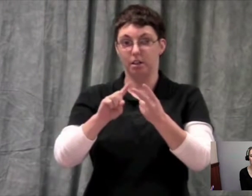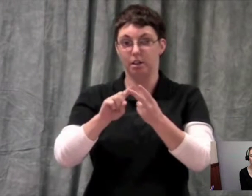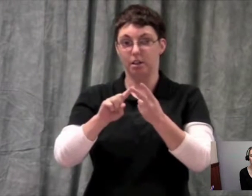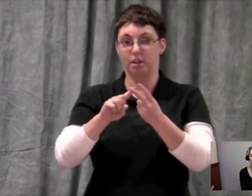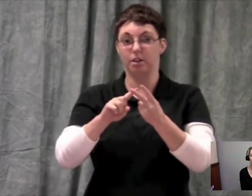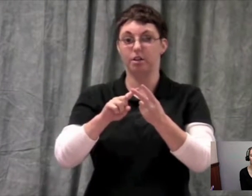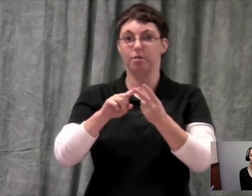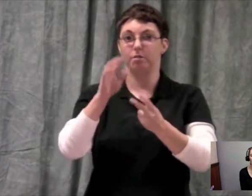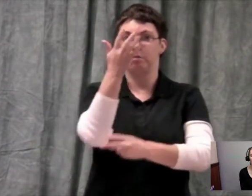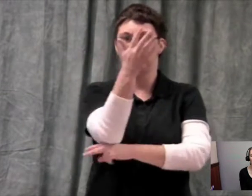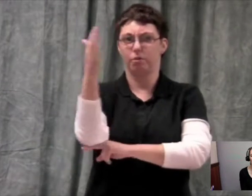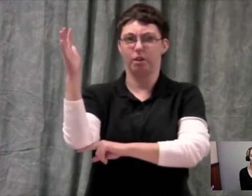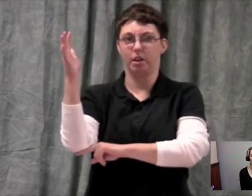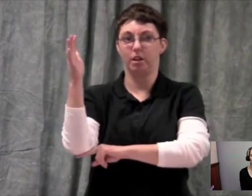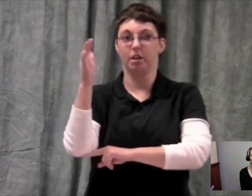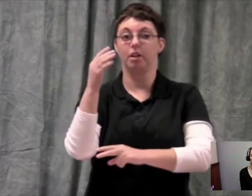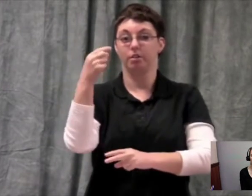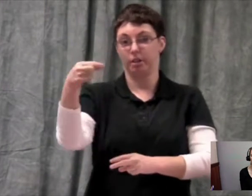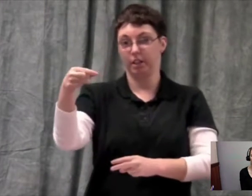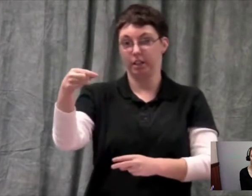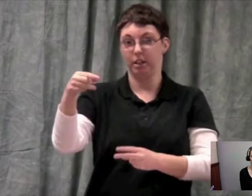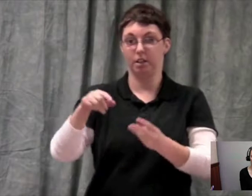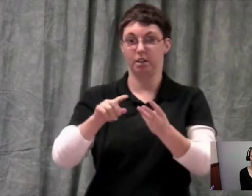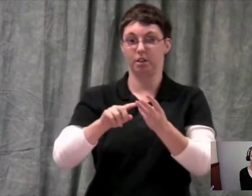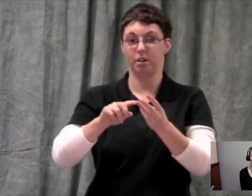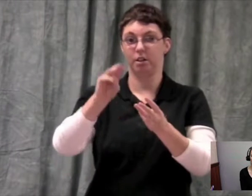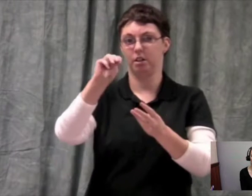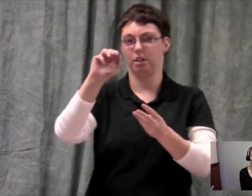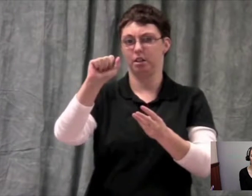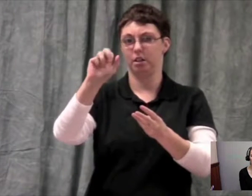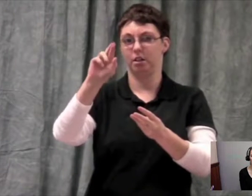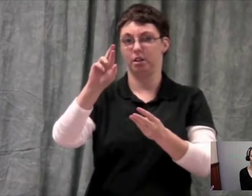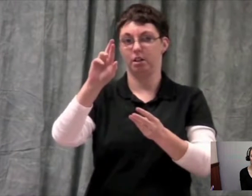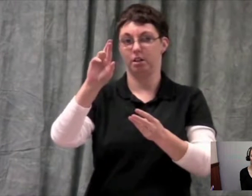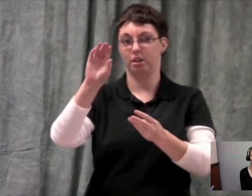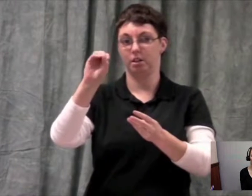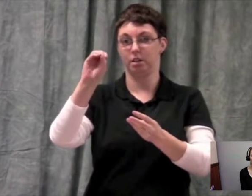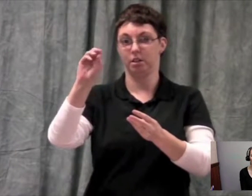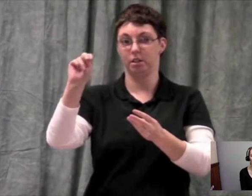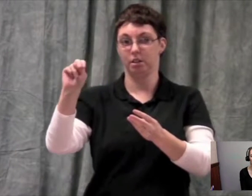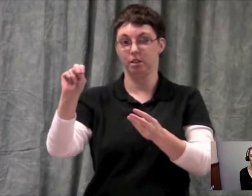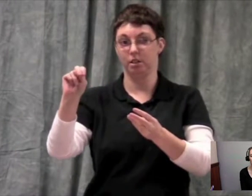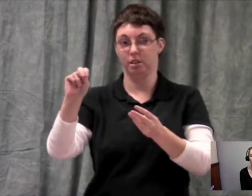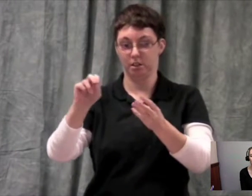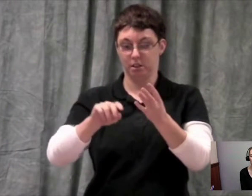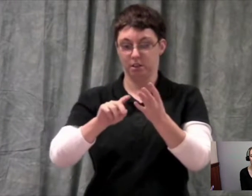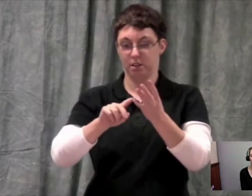wear. The first one is black. Second would be forest green, possibly a maroon colored